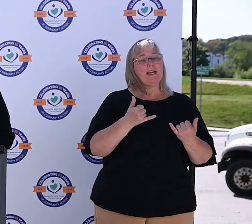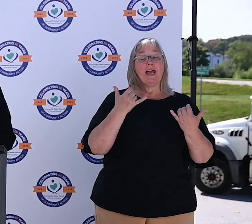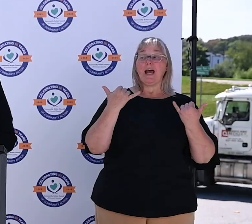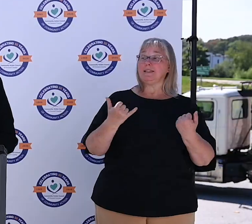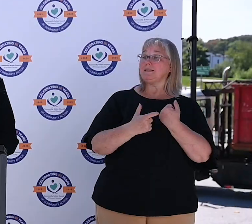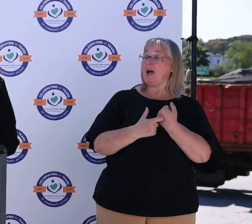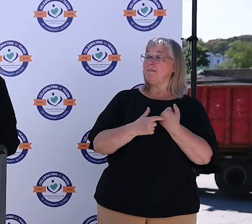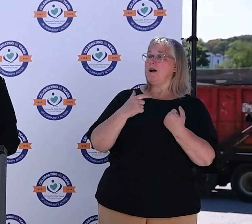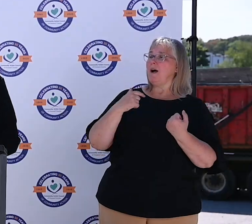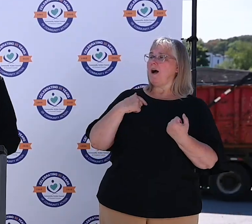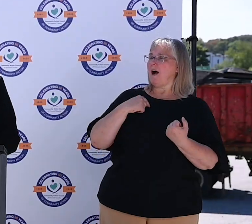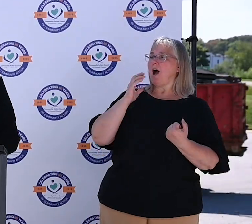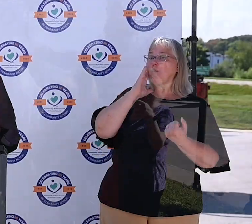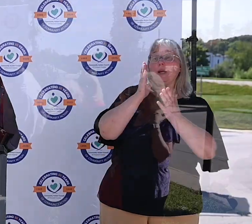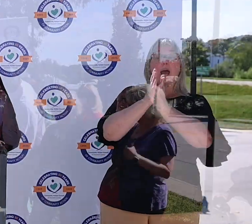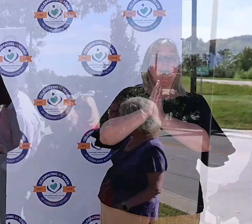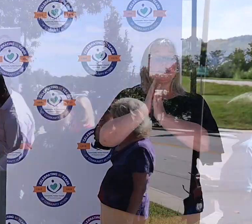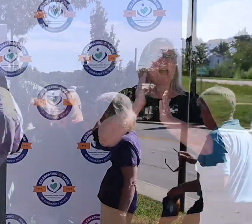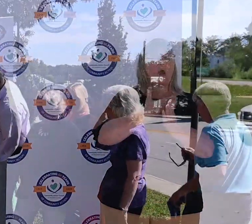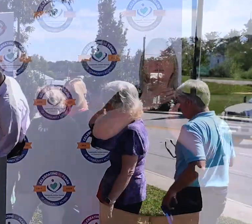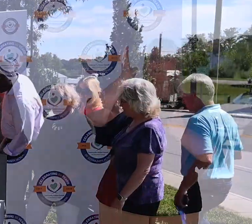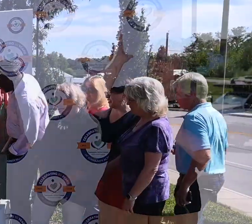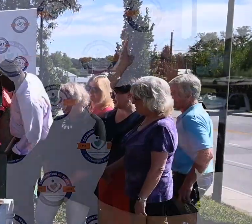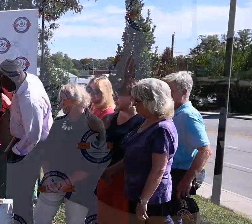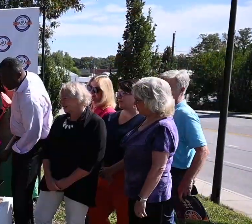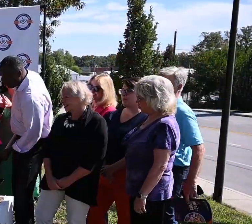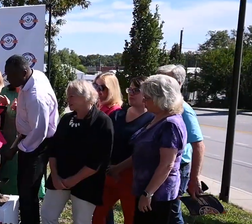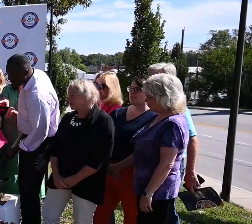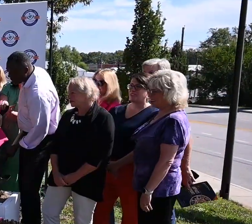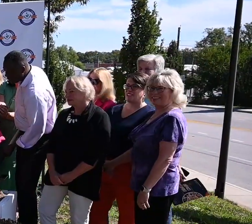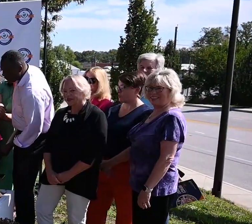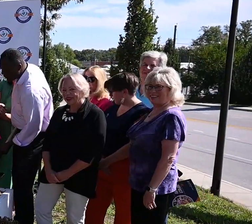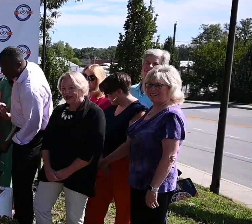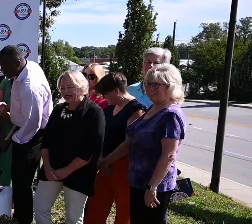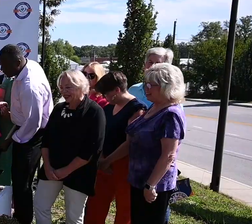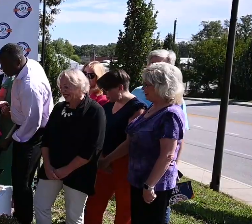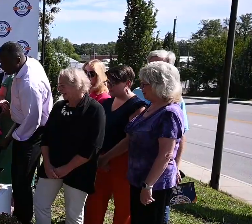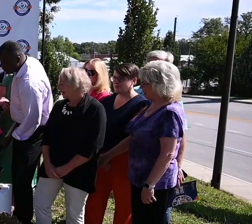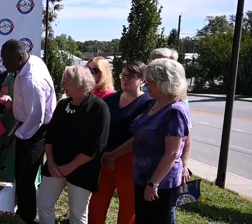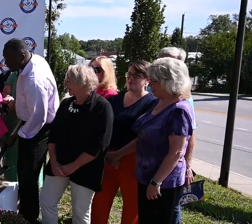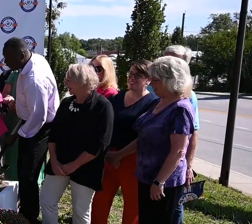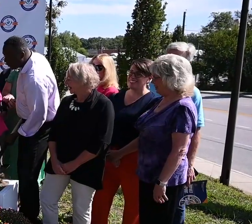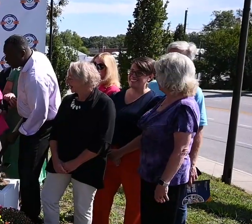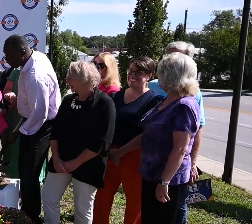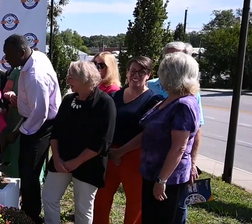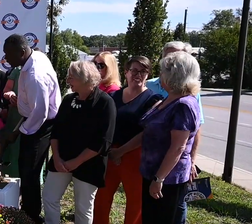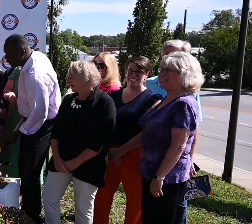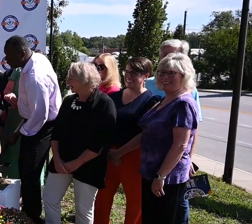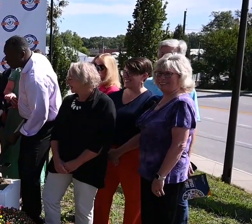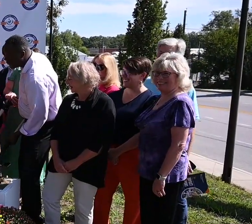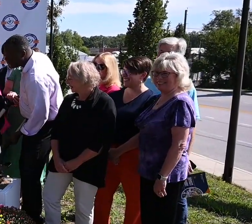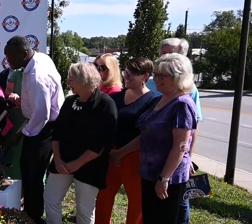time, I would ask our speakers, our elected officials, and our board members to